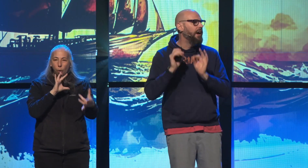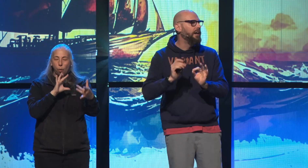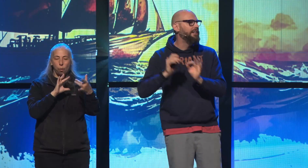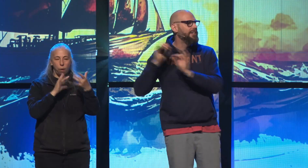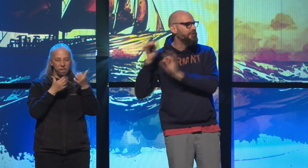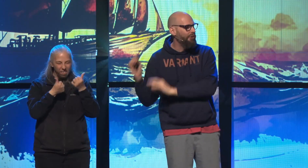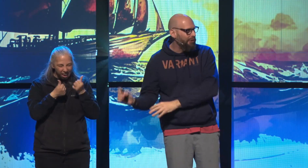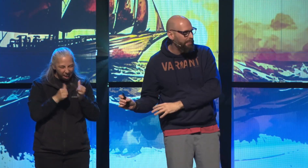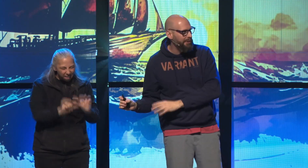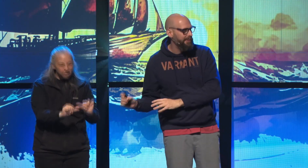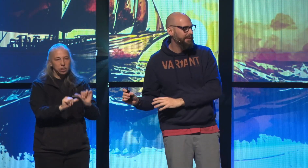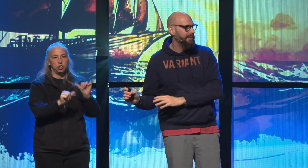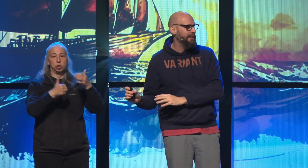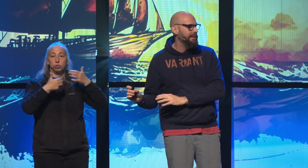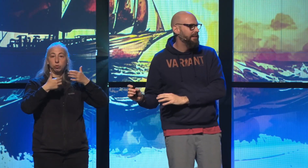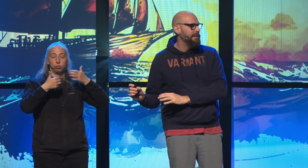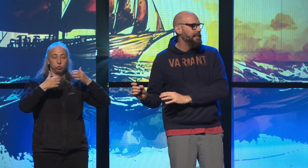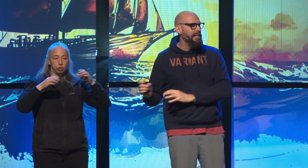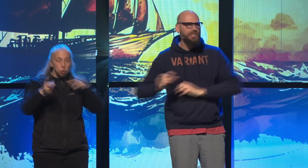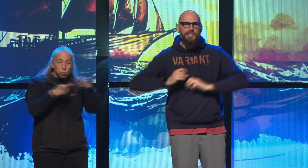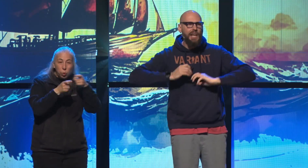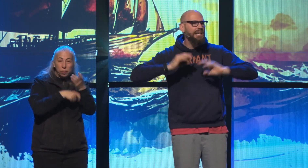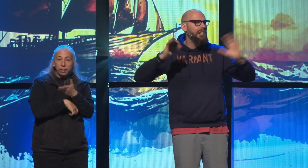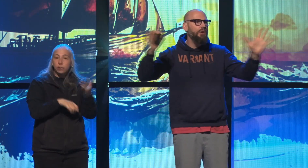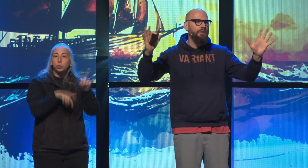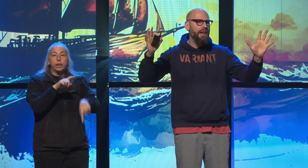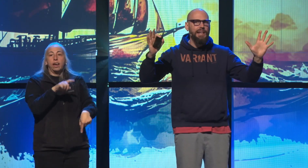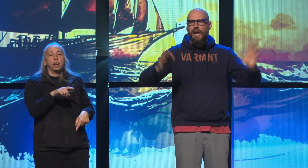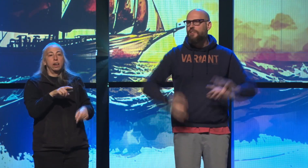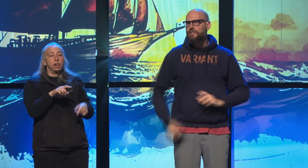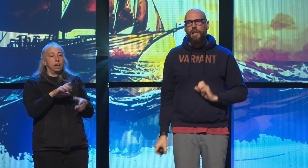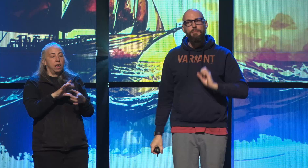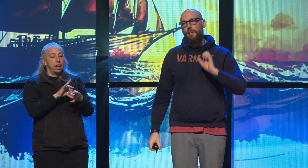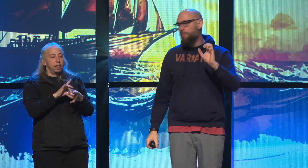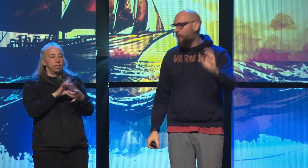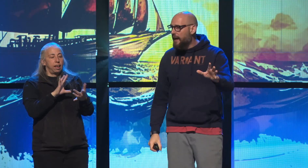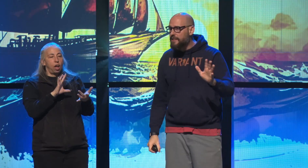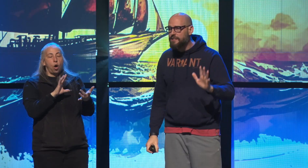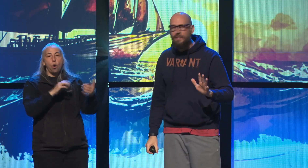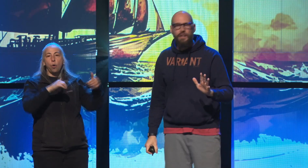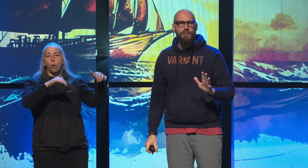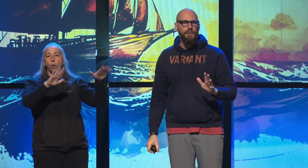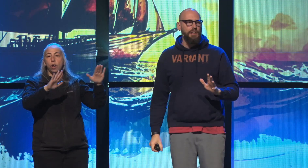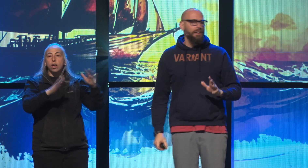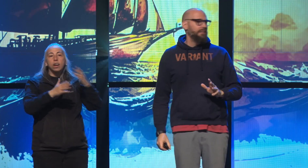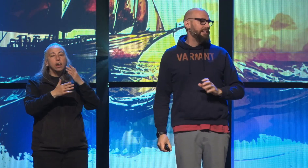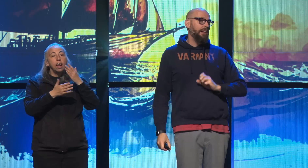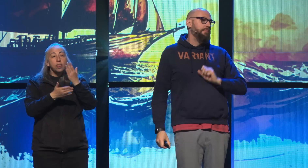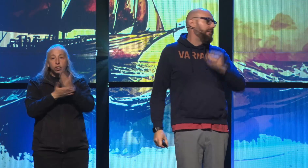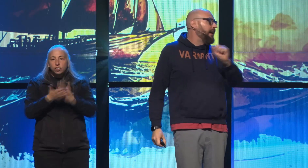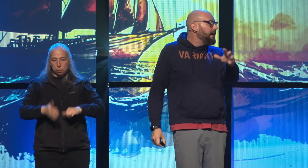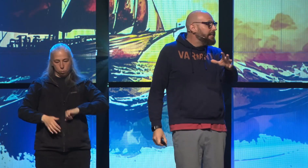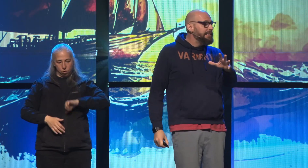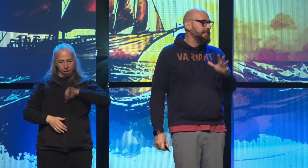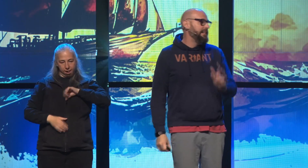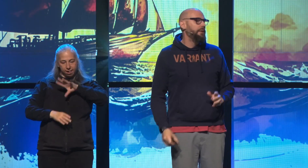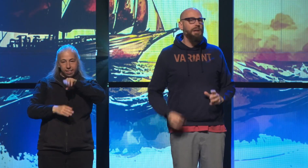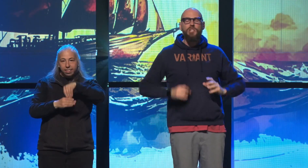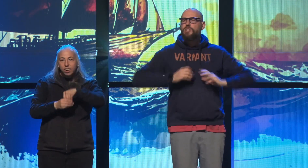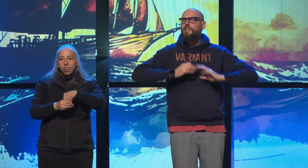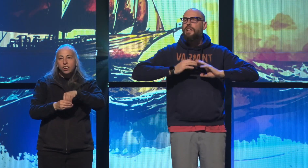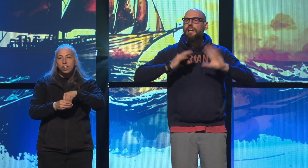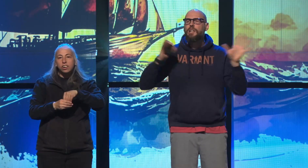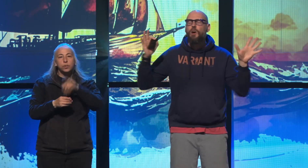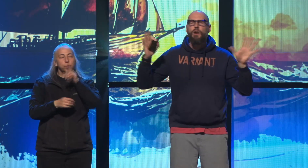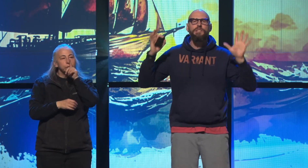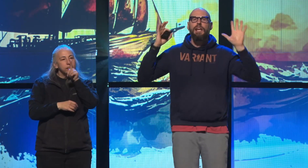control the uncontrollable. It's just letting go of that. And there's an element of pride that's in there. There's an element of arrogance that's in there, but